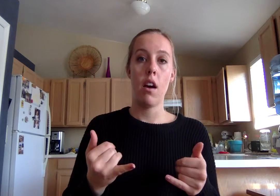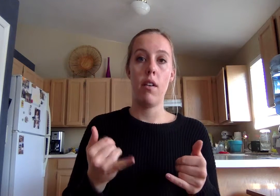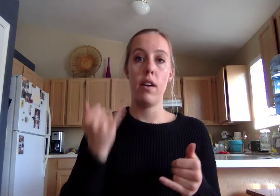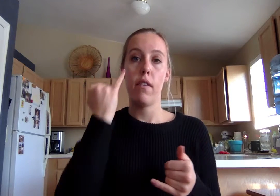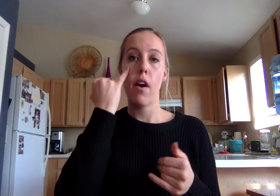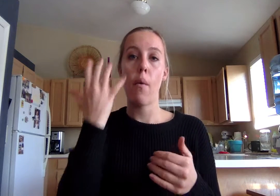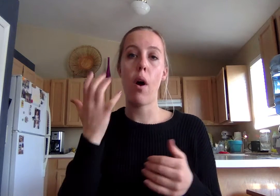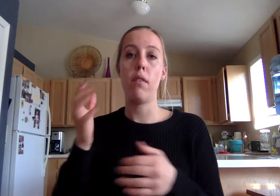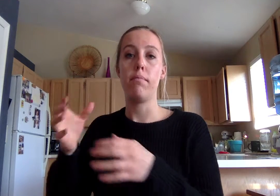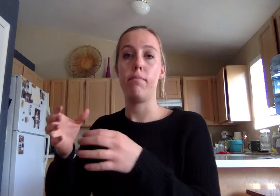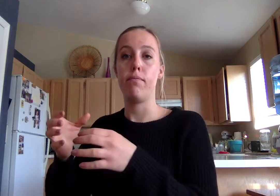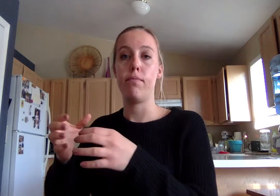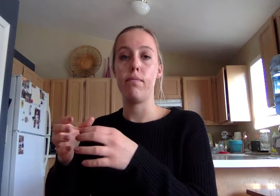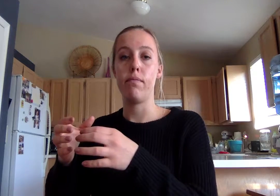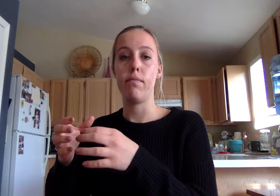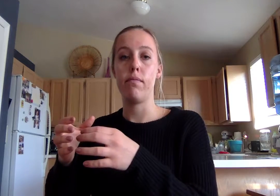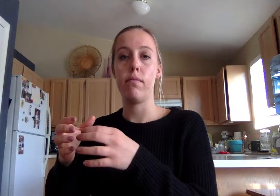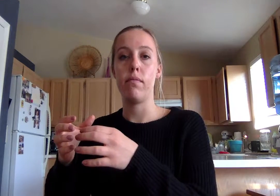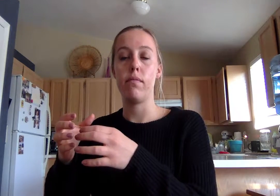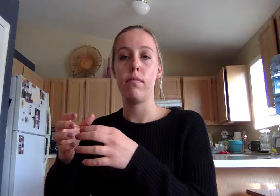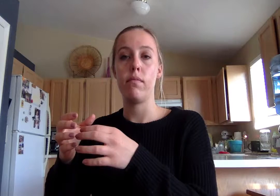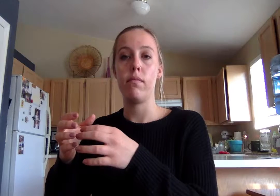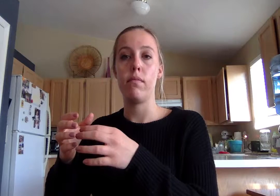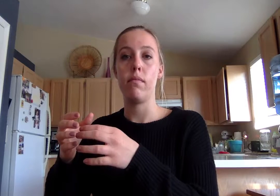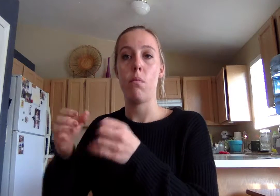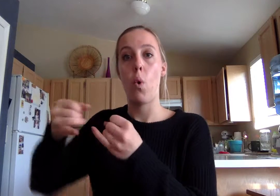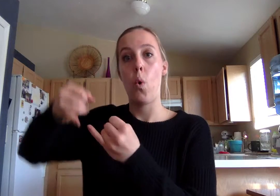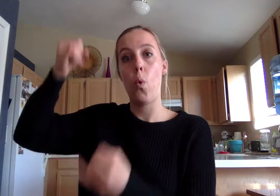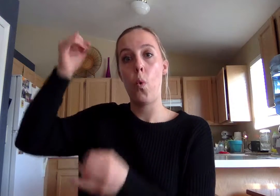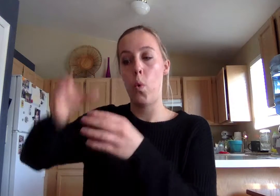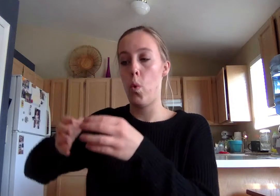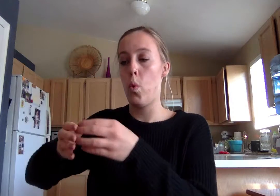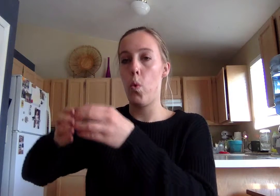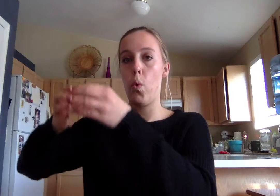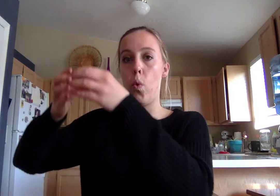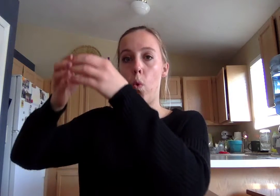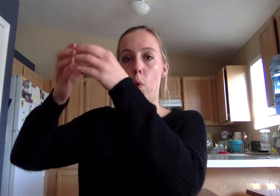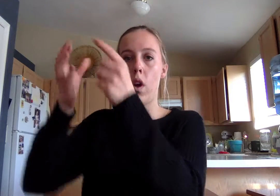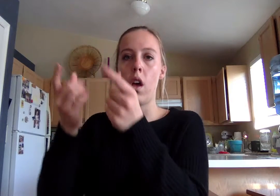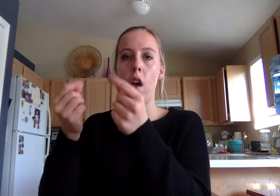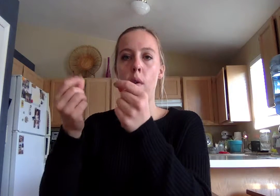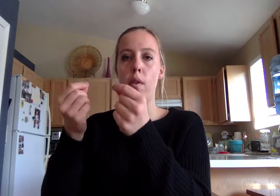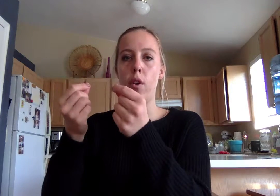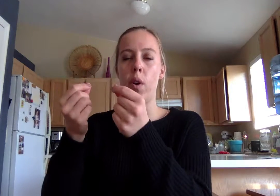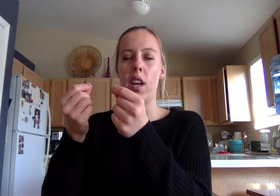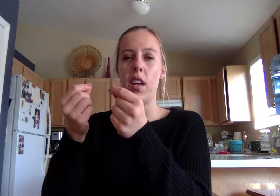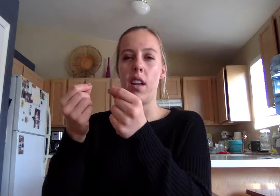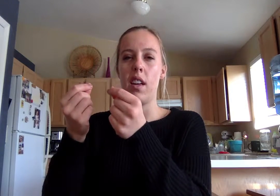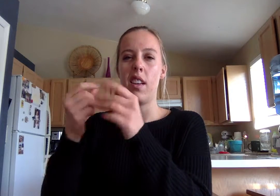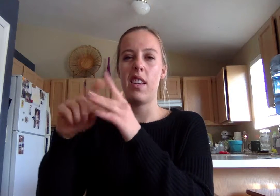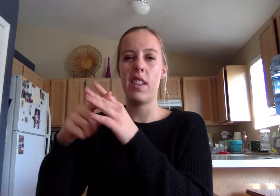to make something tall and skinny, I would do it a little more narrow than this. So first I'll show you how I would do a